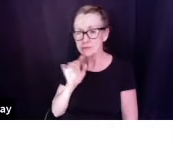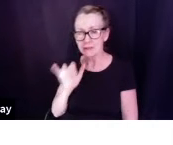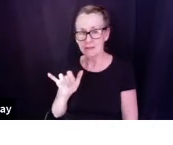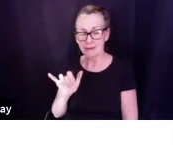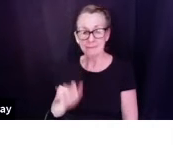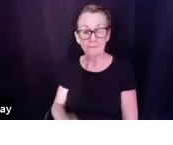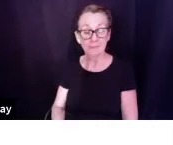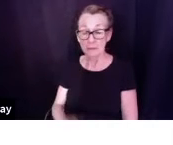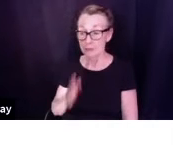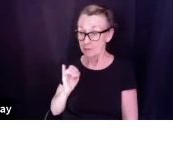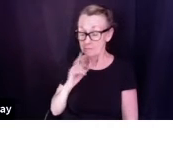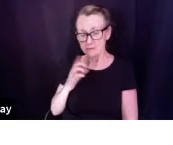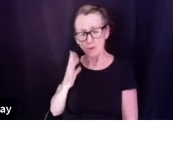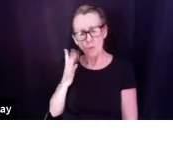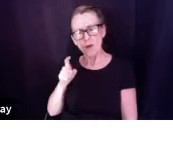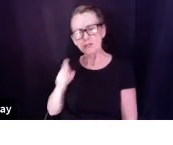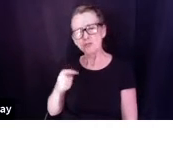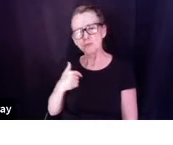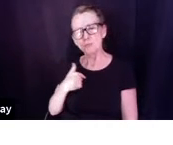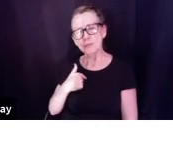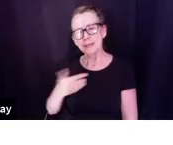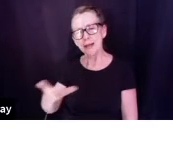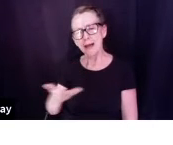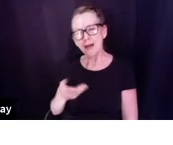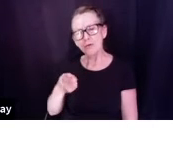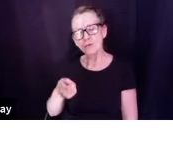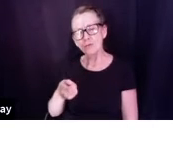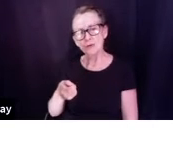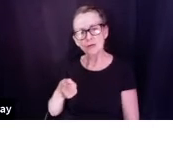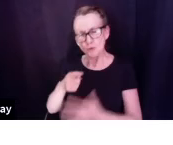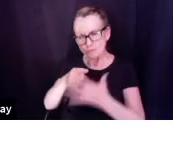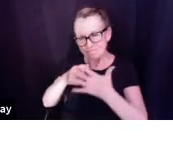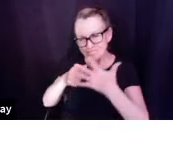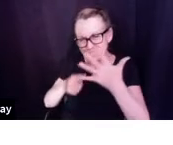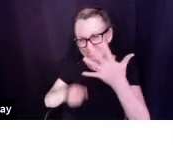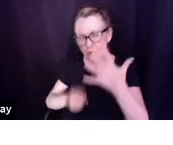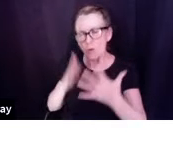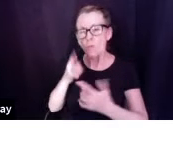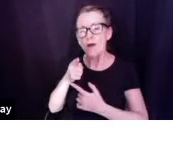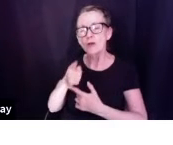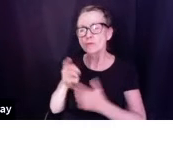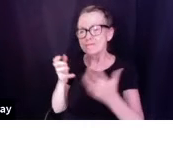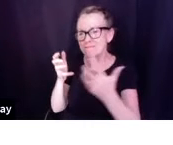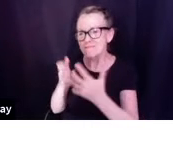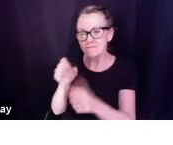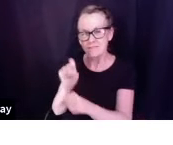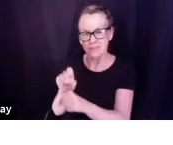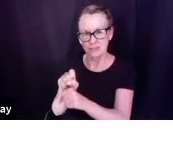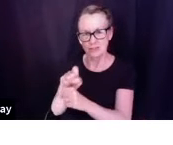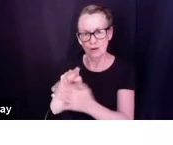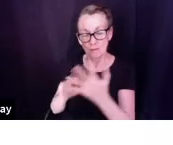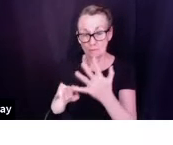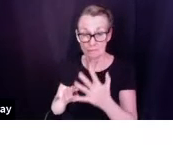If they ask, why should we hire you? You can state all the reasons why you're a good fit for the job, which you should have done in your cover